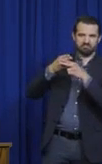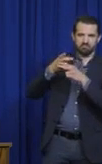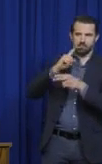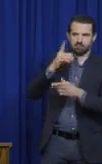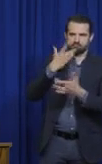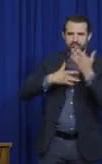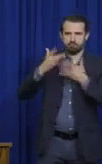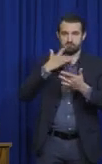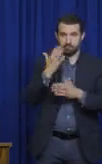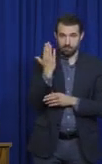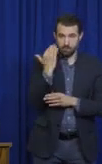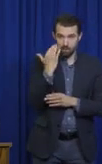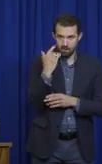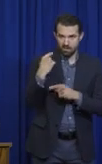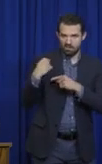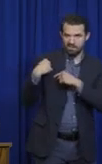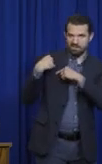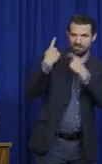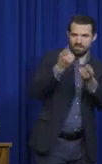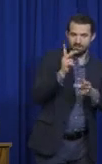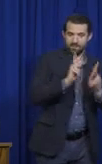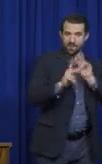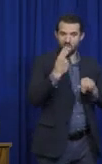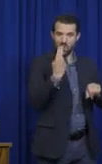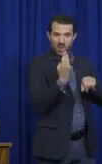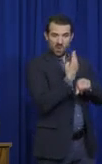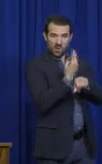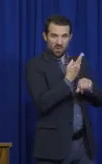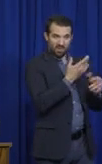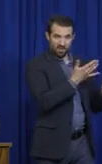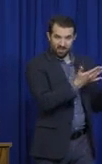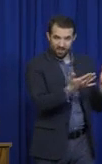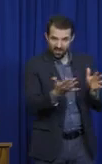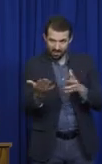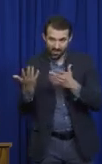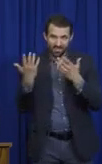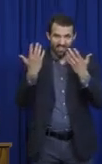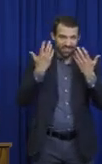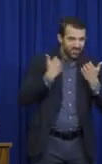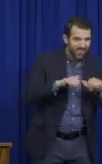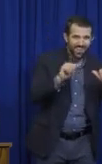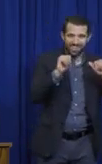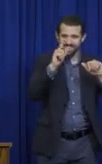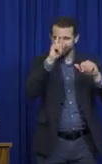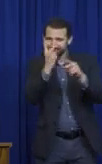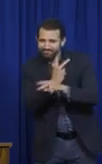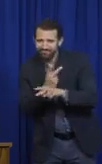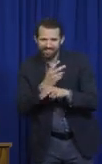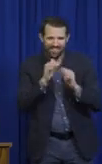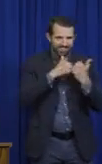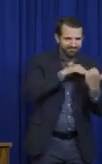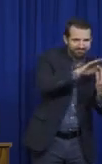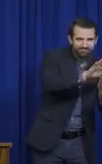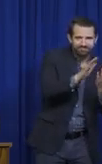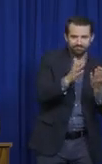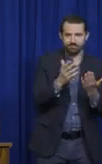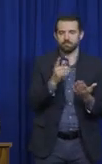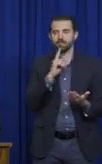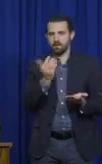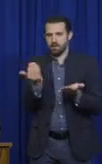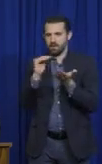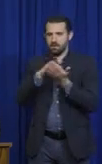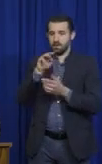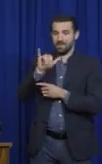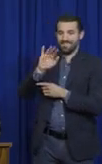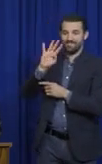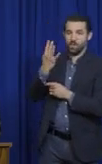been working on trying to solve that problem. Similarly, starting on May 4th, Maine CDC each and